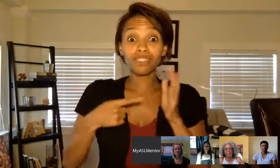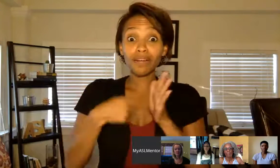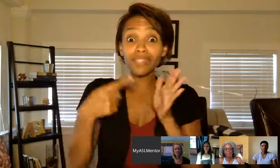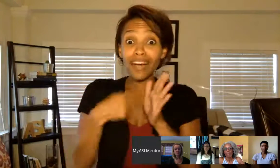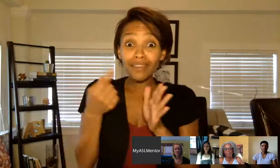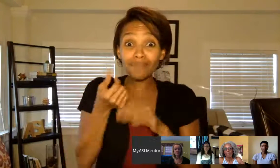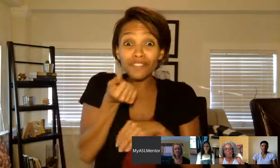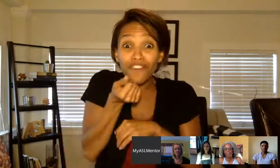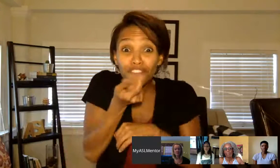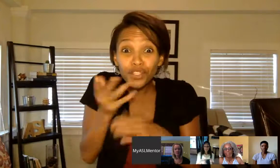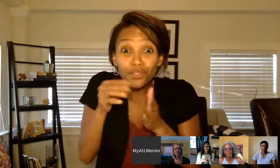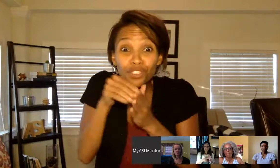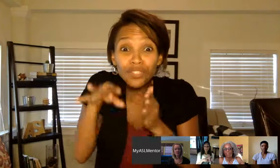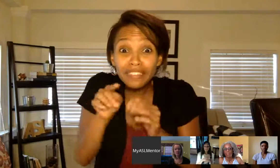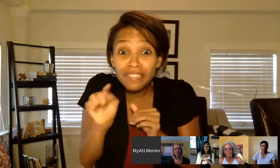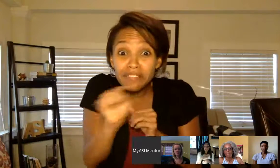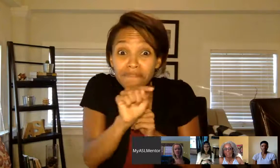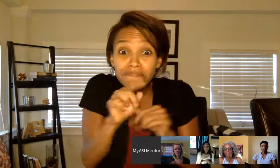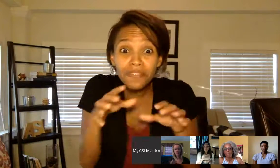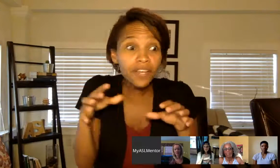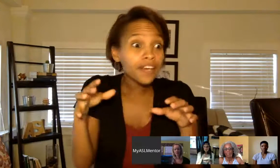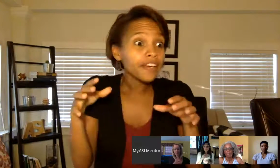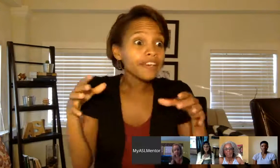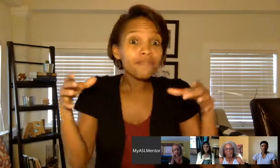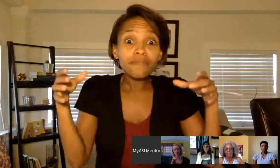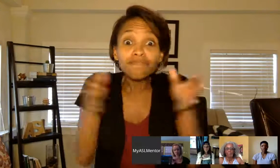So sometimes few students,